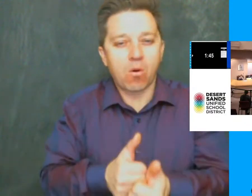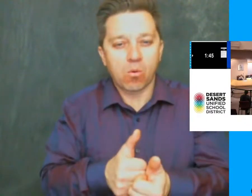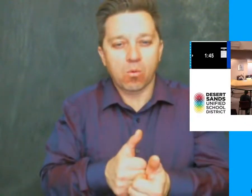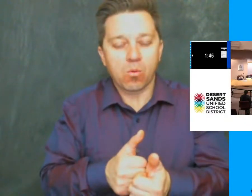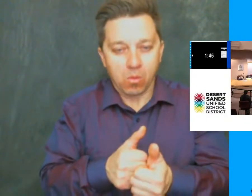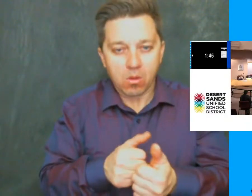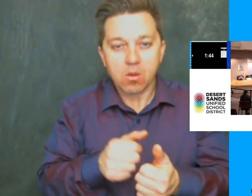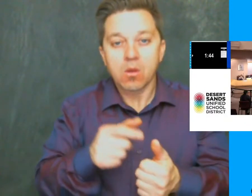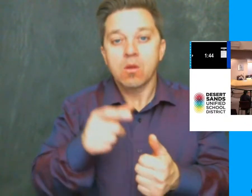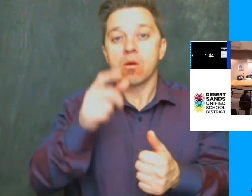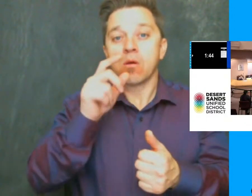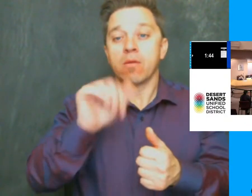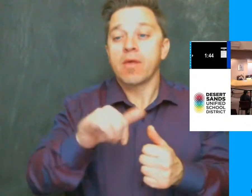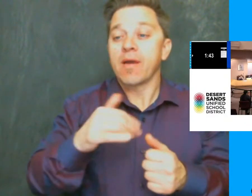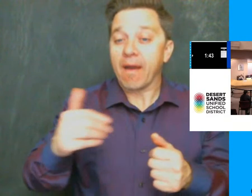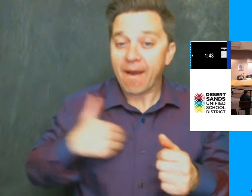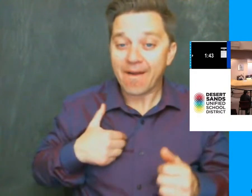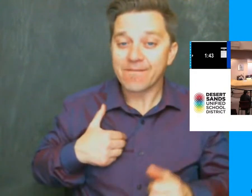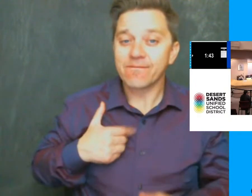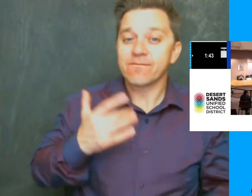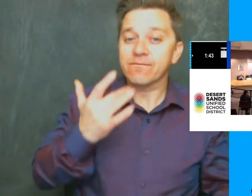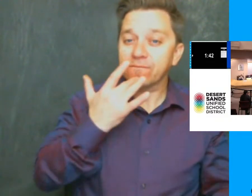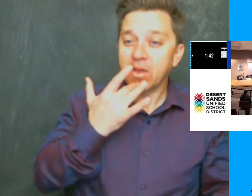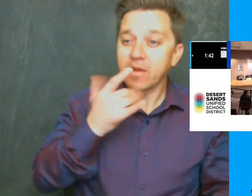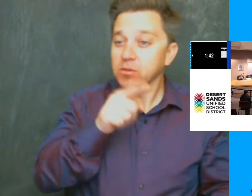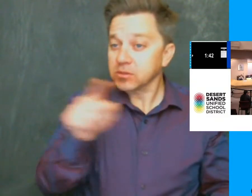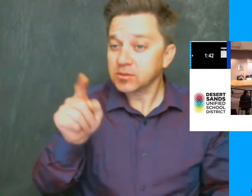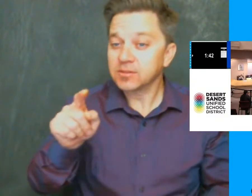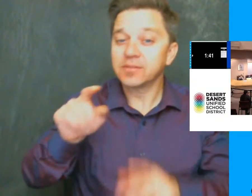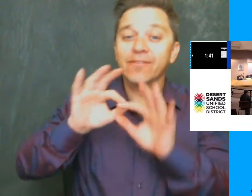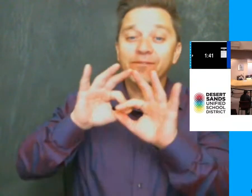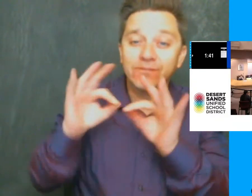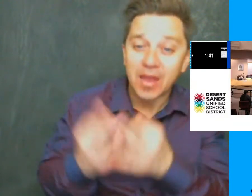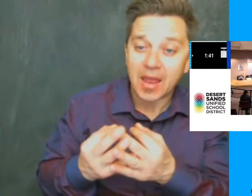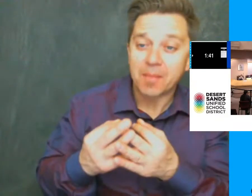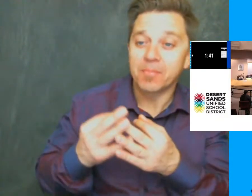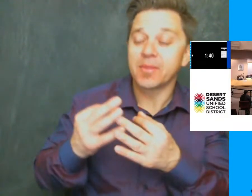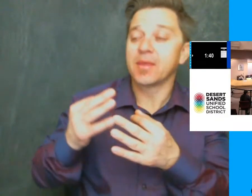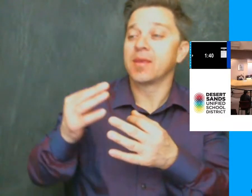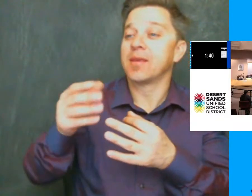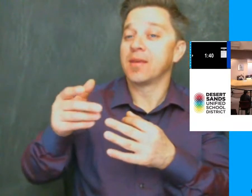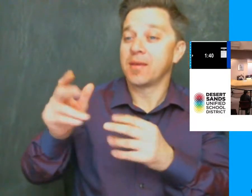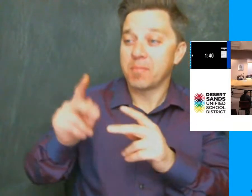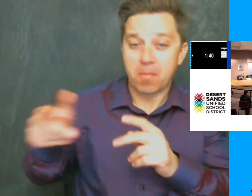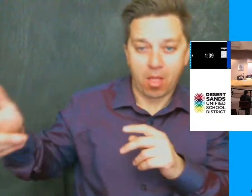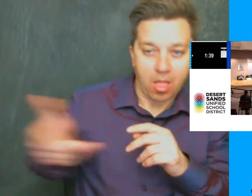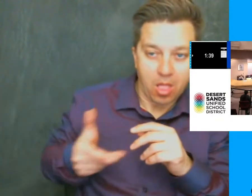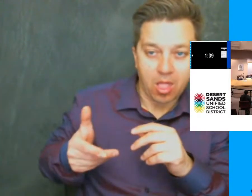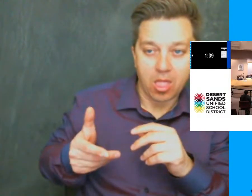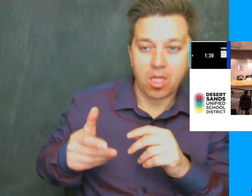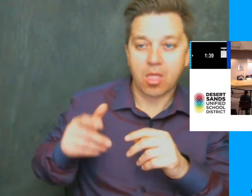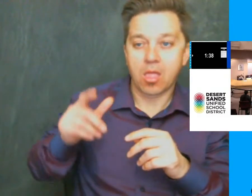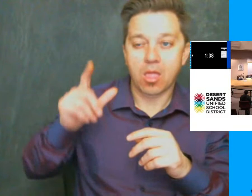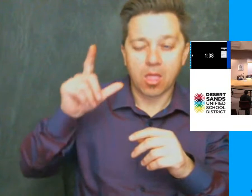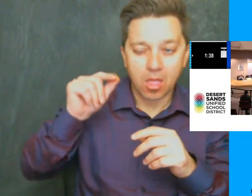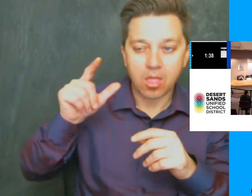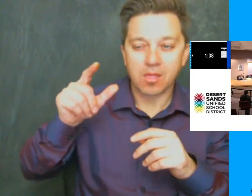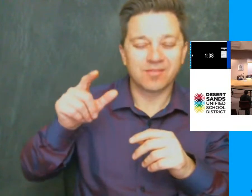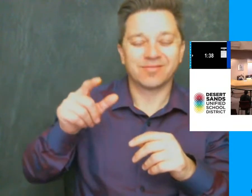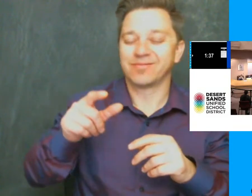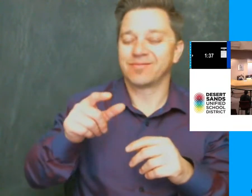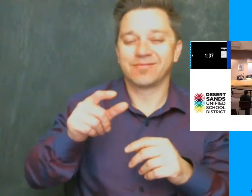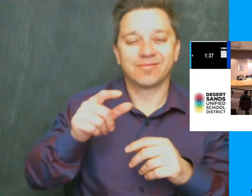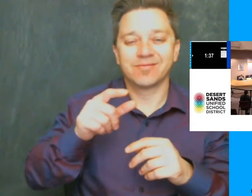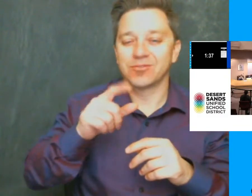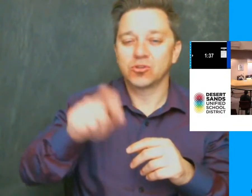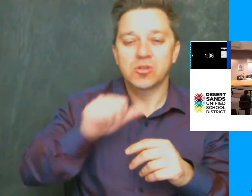that favorites, people related who are getting hired. It should not be who you know. It should be